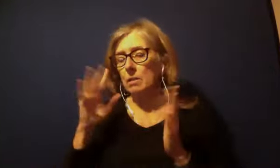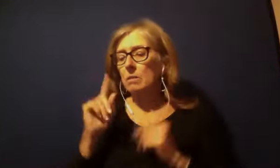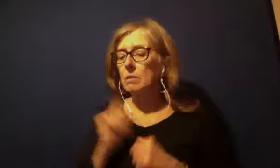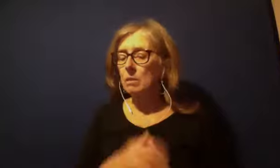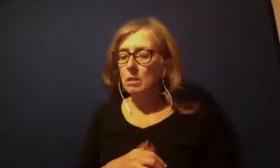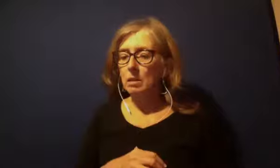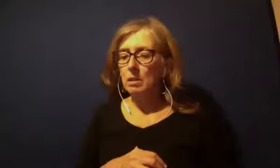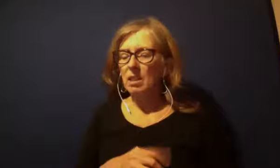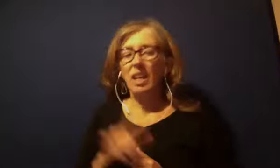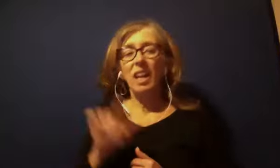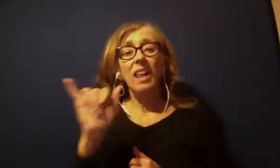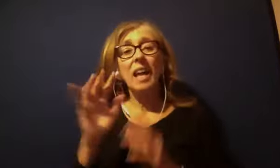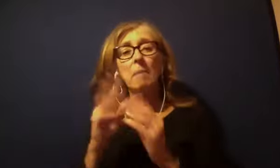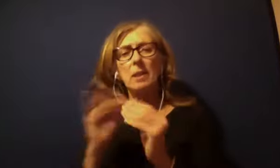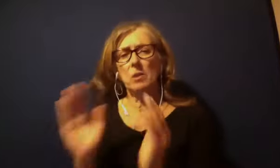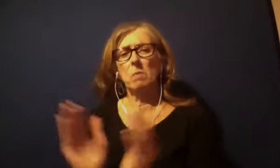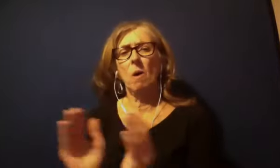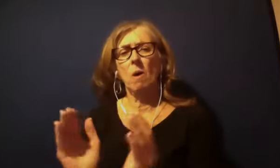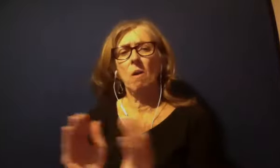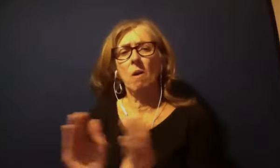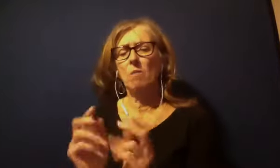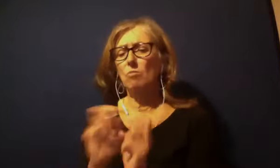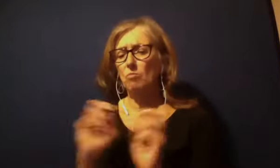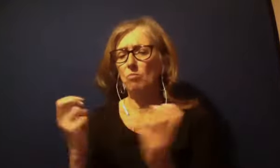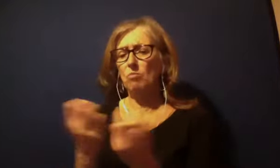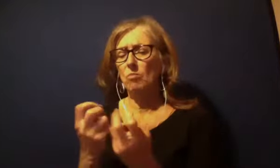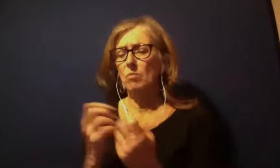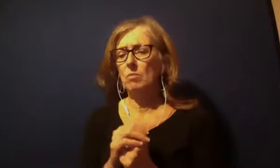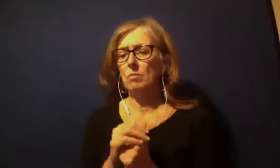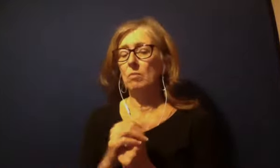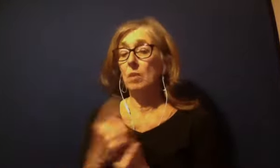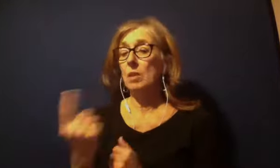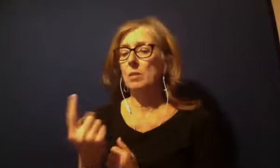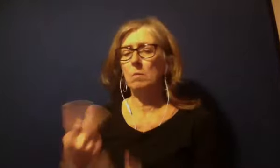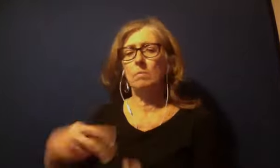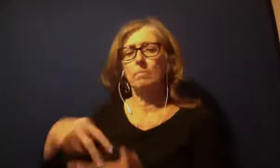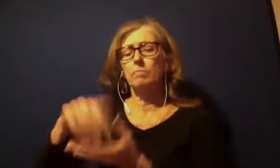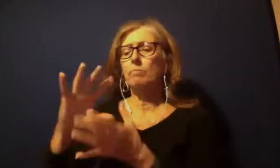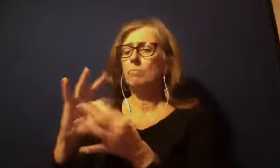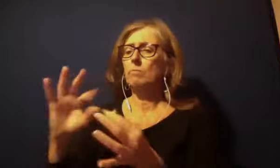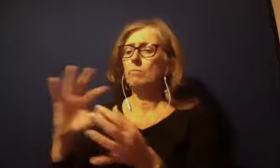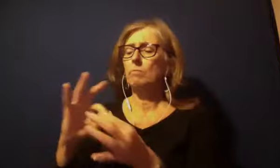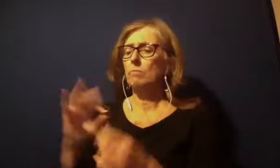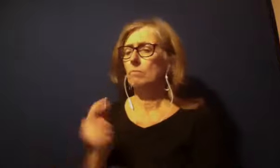was a very small meeting, and I finally heard someone share in that meeting about how they